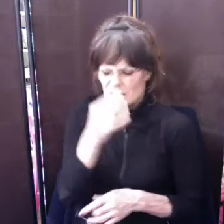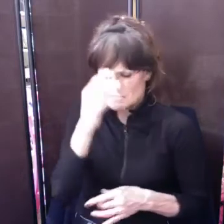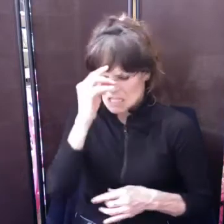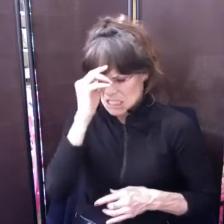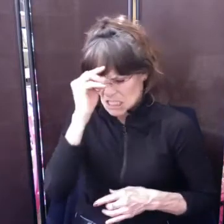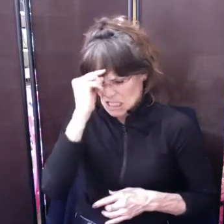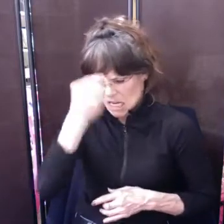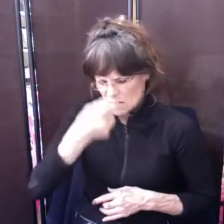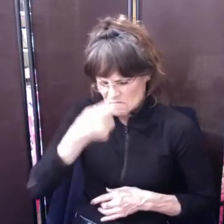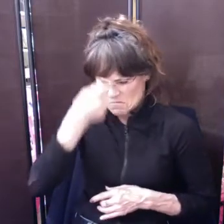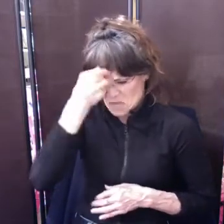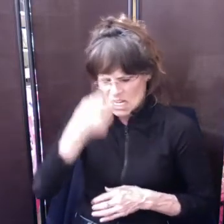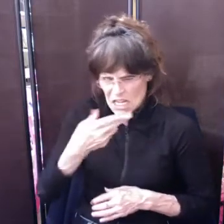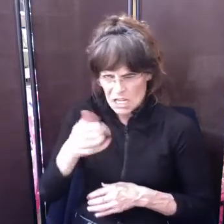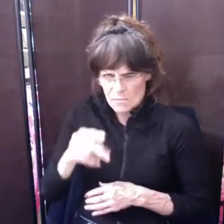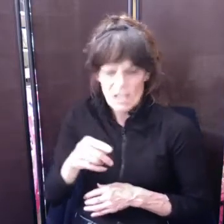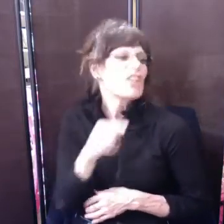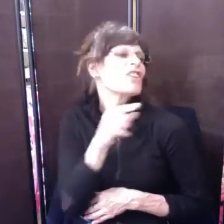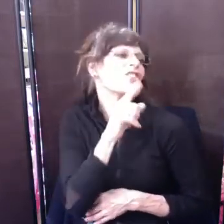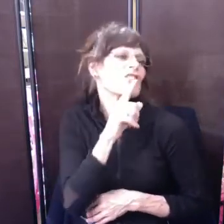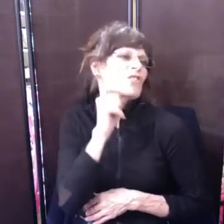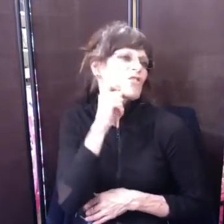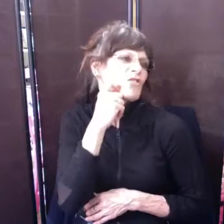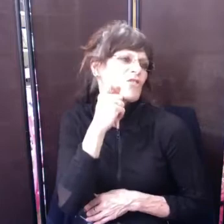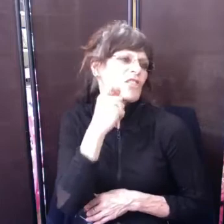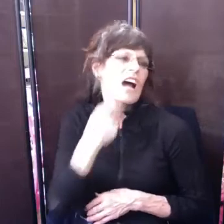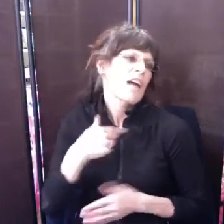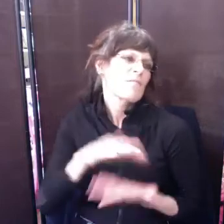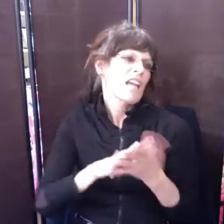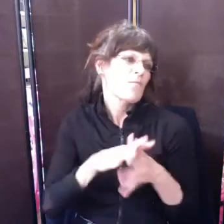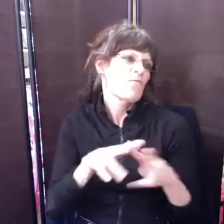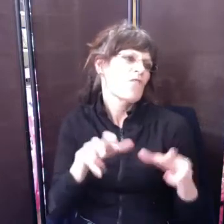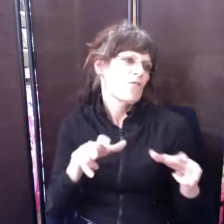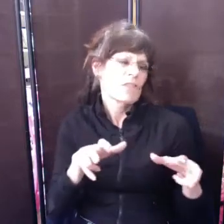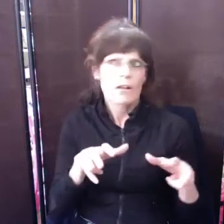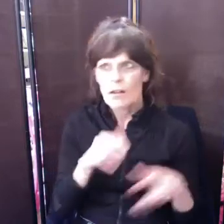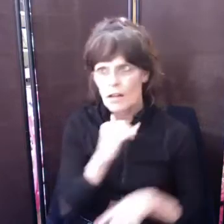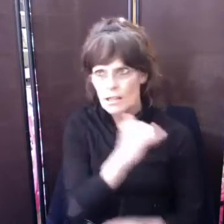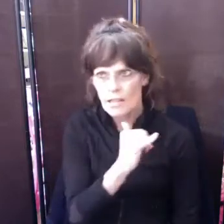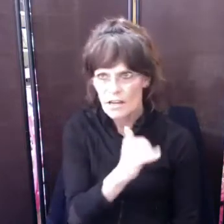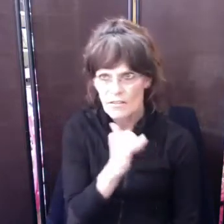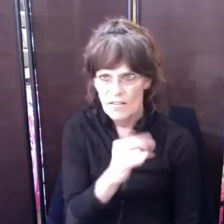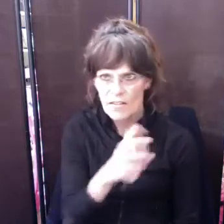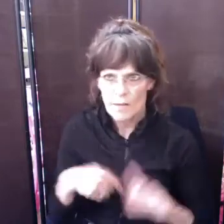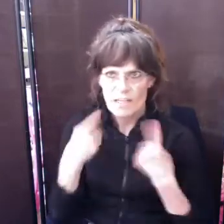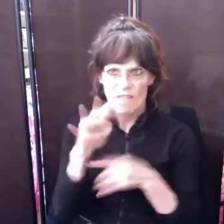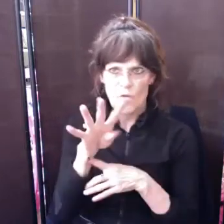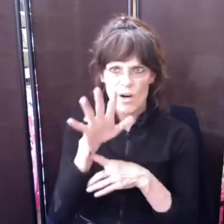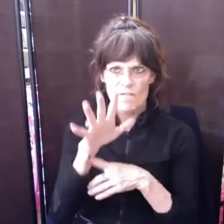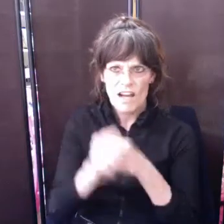have a friend who used to say he was so cool, he was frozen. And I identify with that. I've spent the last 45 years thawing out, you